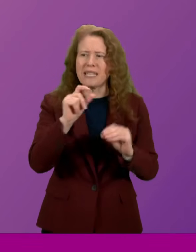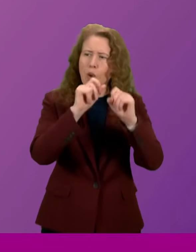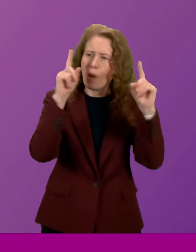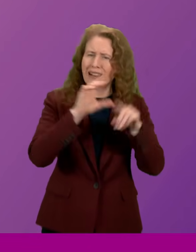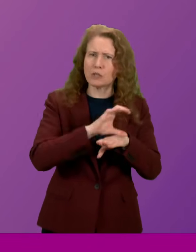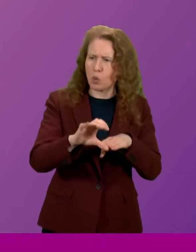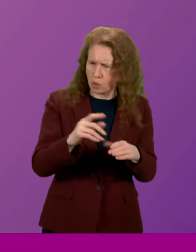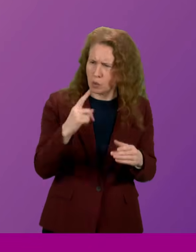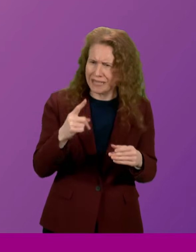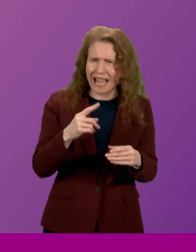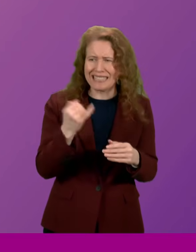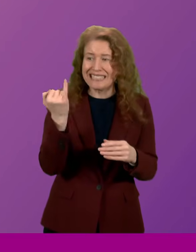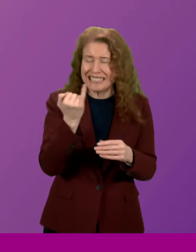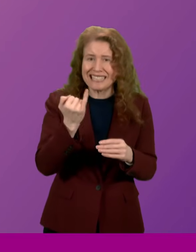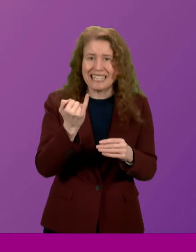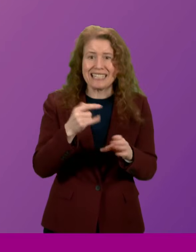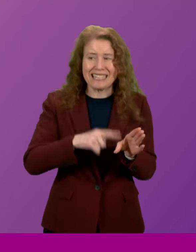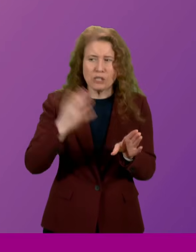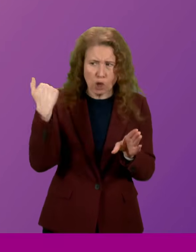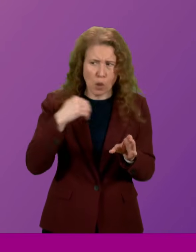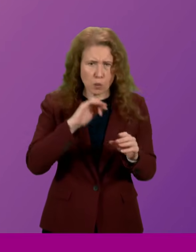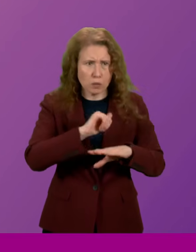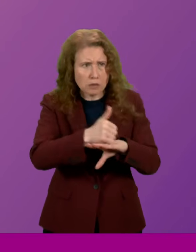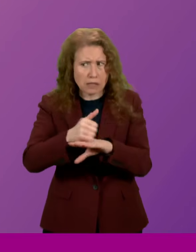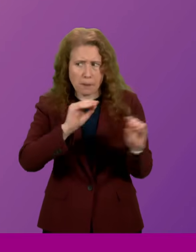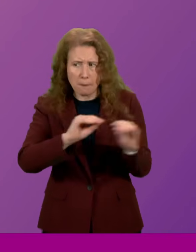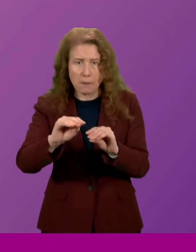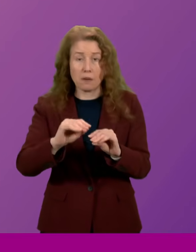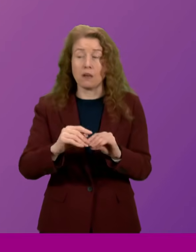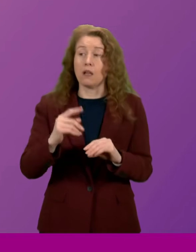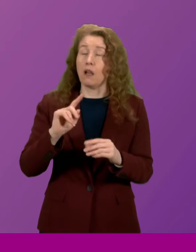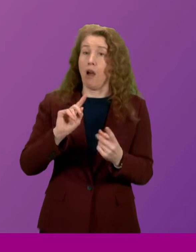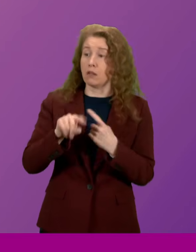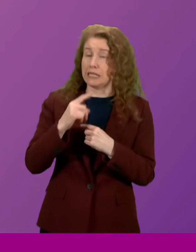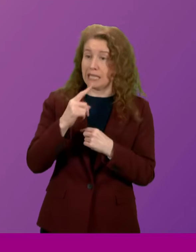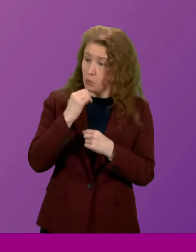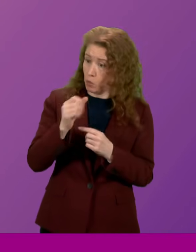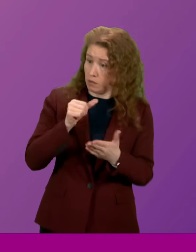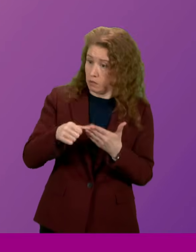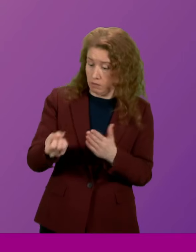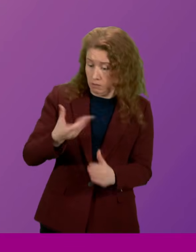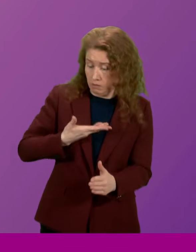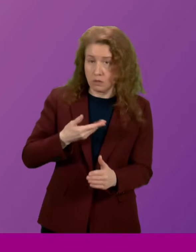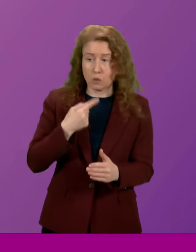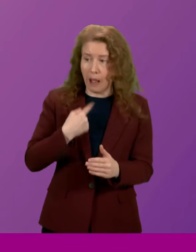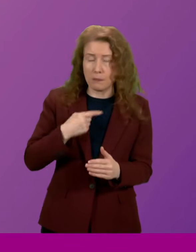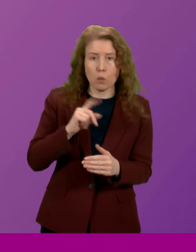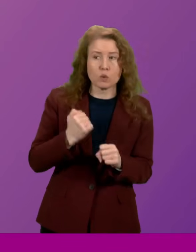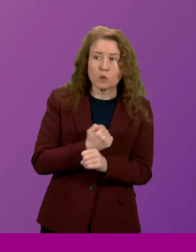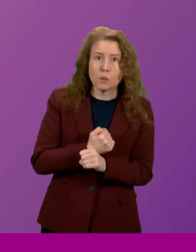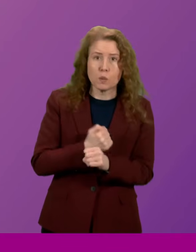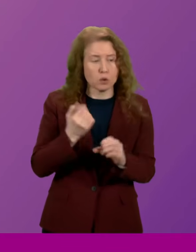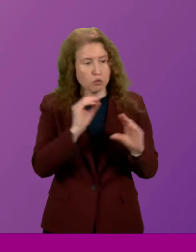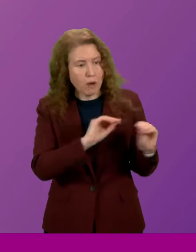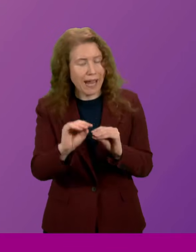promising to first look into it 16 years ago. In his answer, the First Minister said he would write to me to outline what steps the Scottish Government would be prepared to